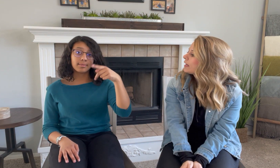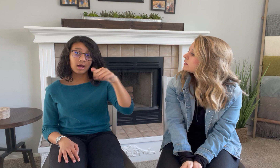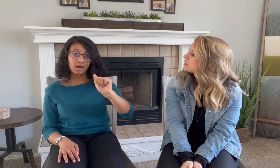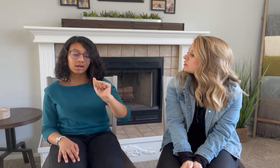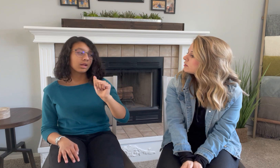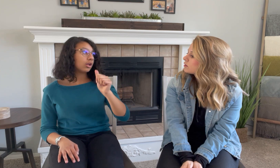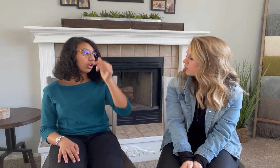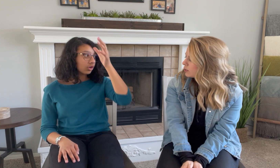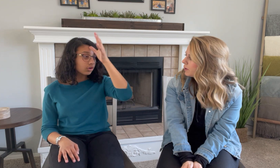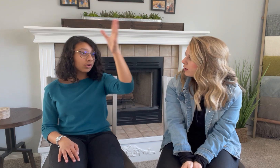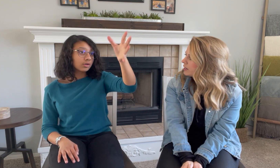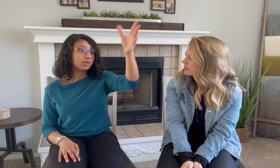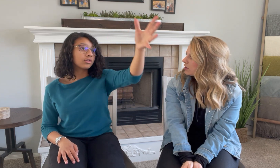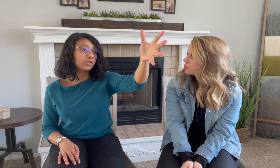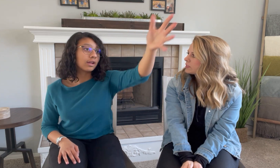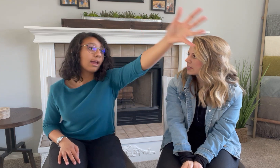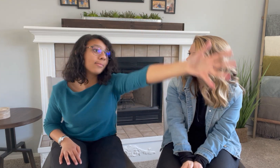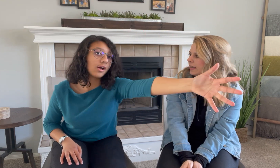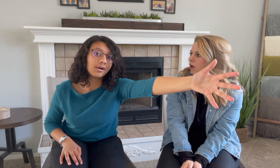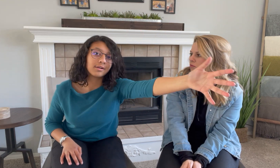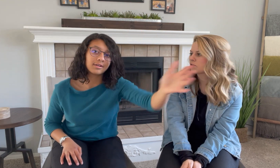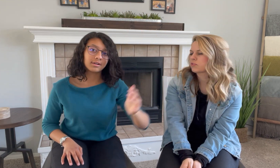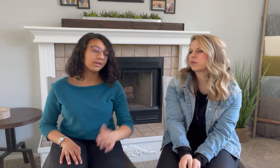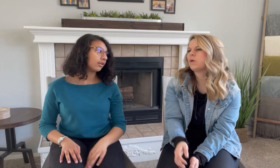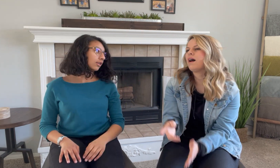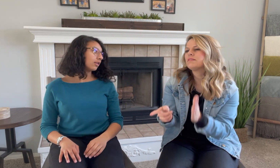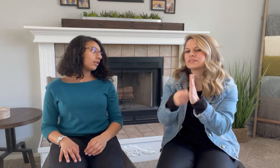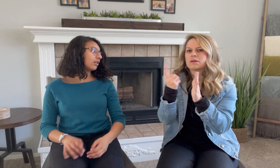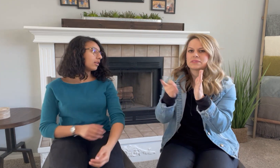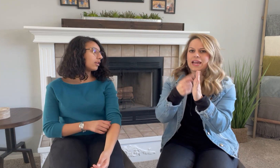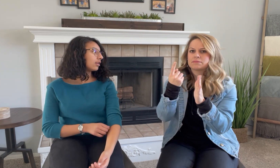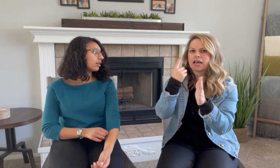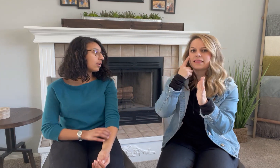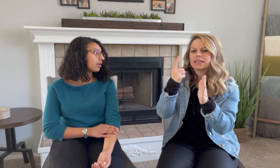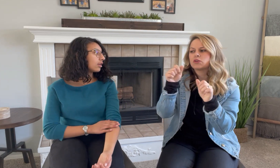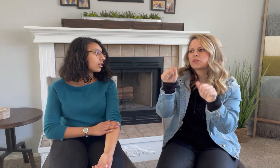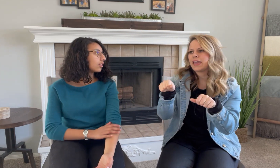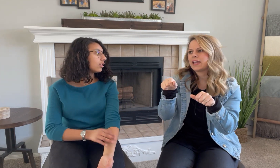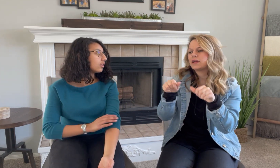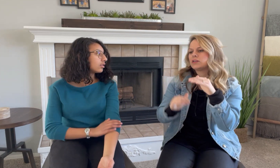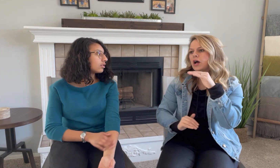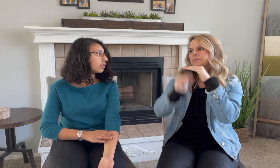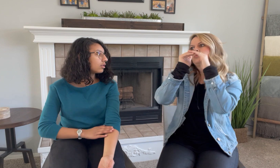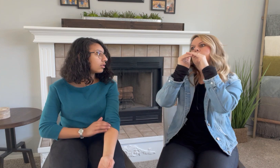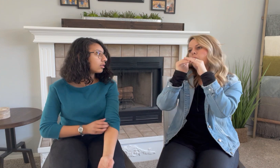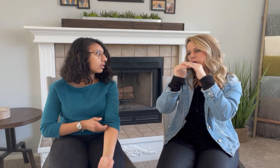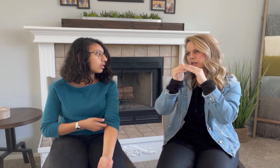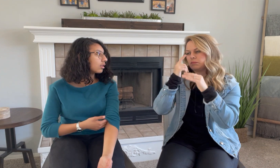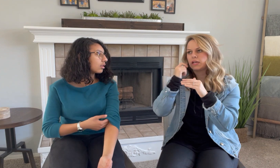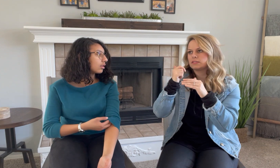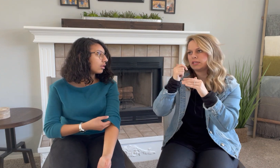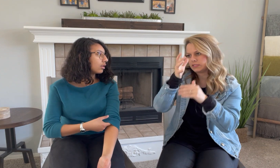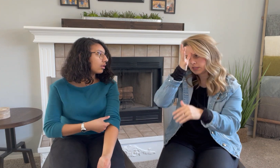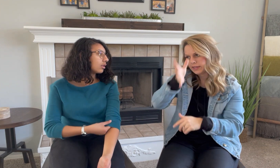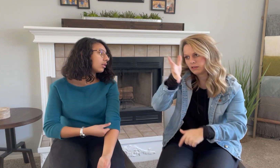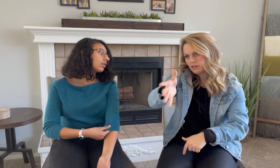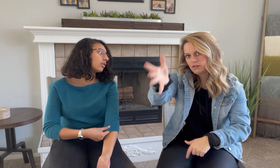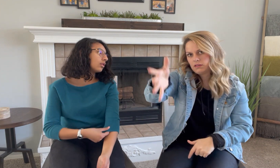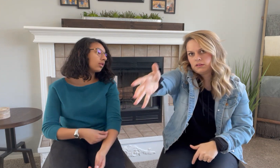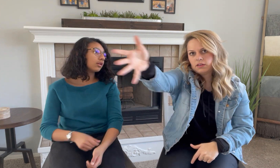great grandparent, then you would sign it out further. Well, sometimes. I think you can up to a point, because then it's like it